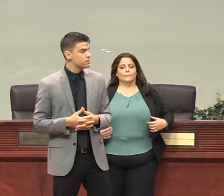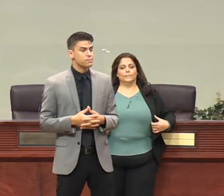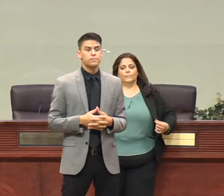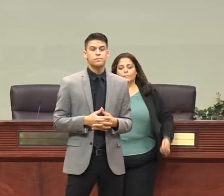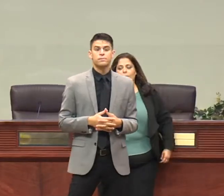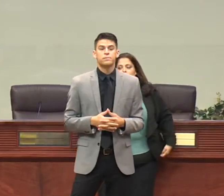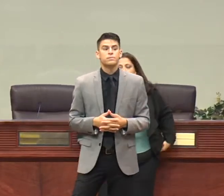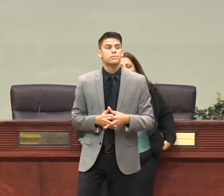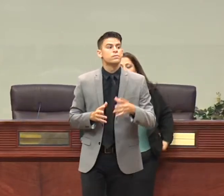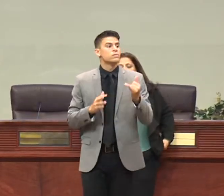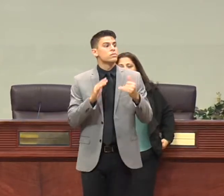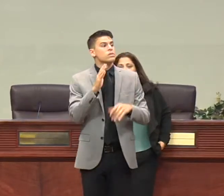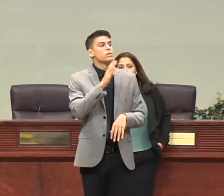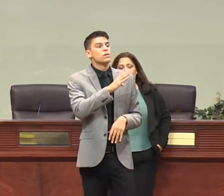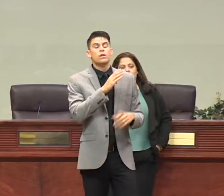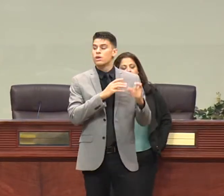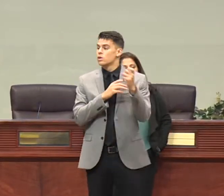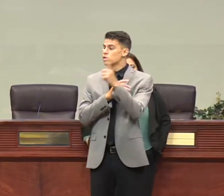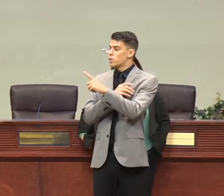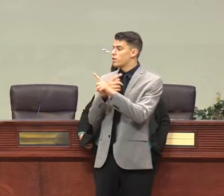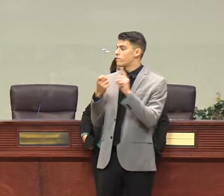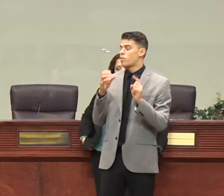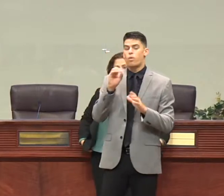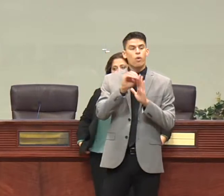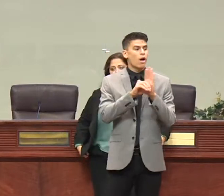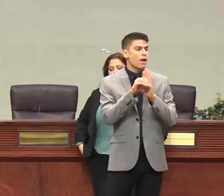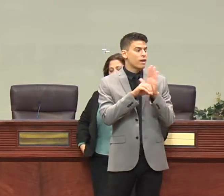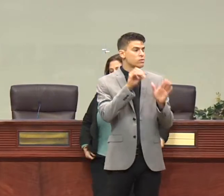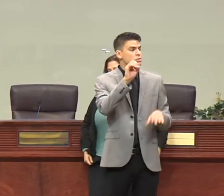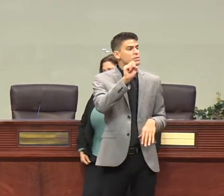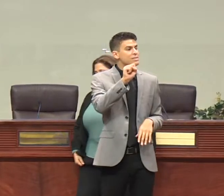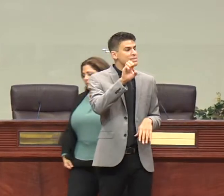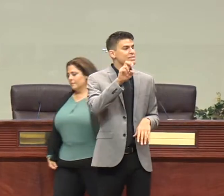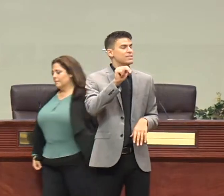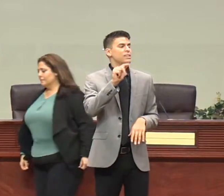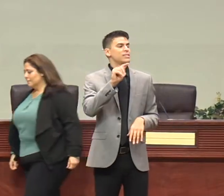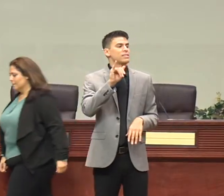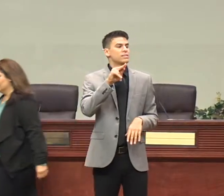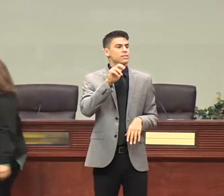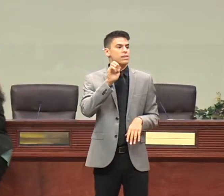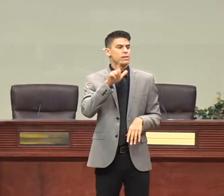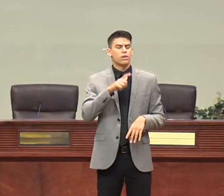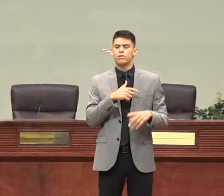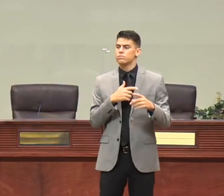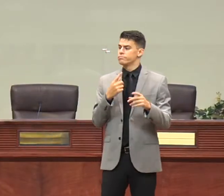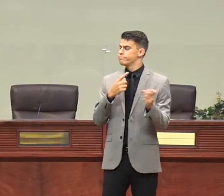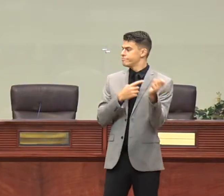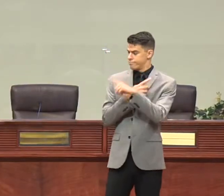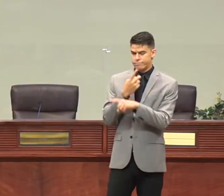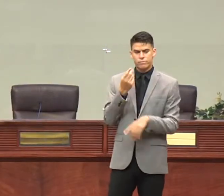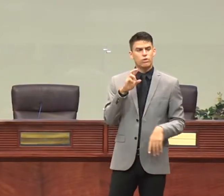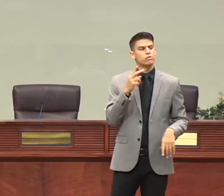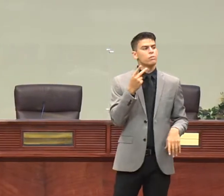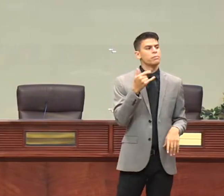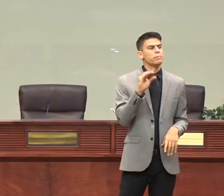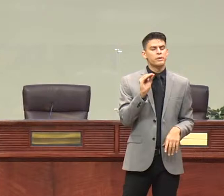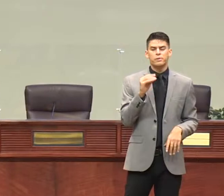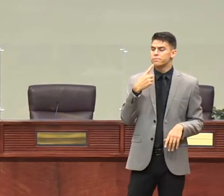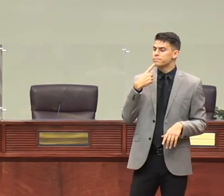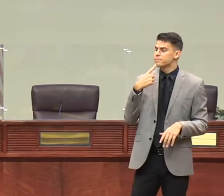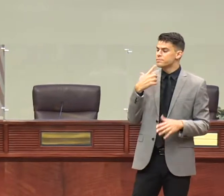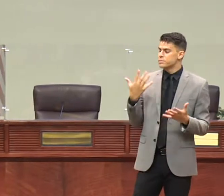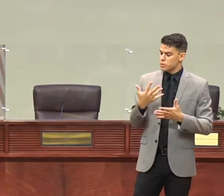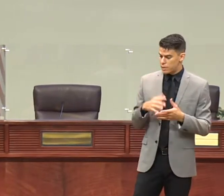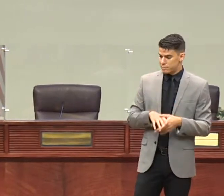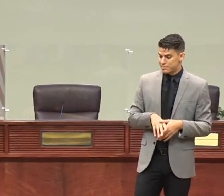This next question comes in from Ryan Gillespie with the Orlando Sentinel. This one is geared to you, Dr. Pino. His question reads, within this